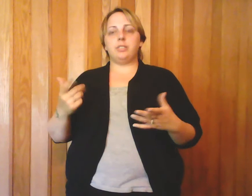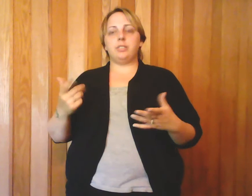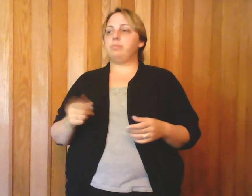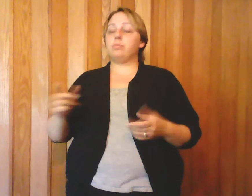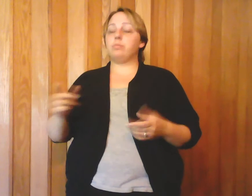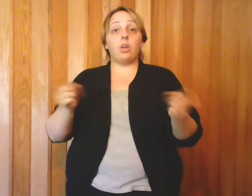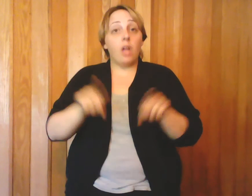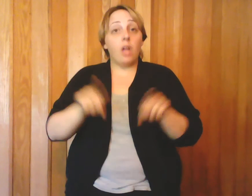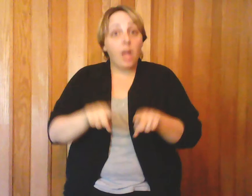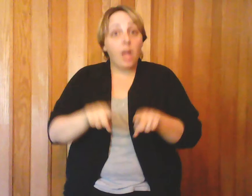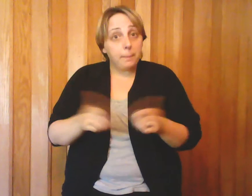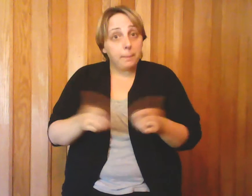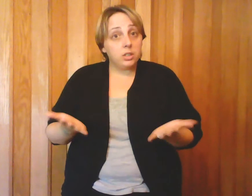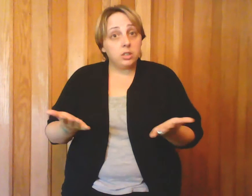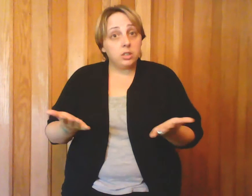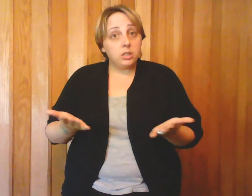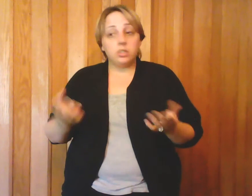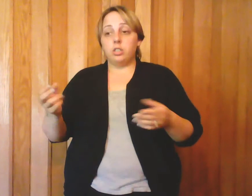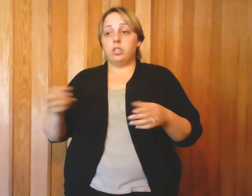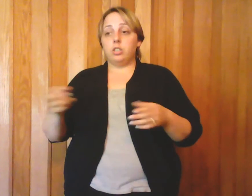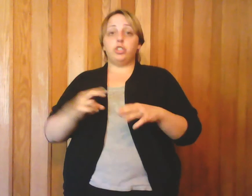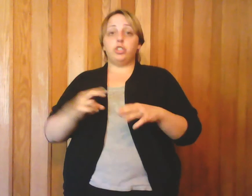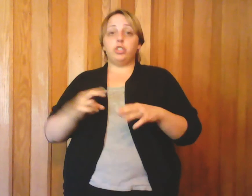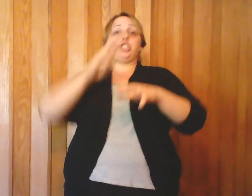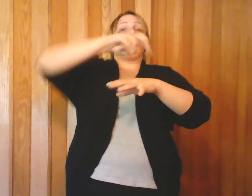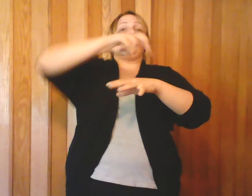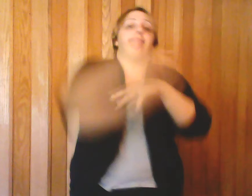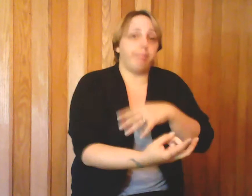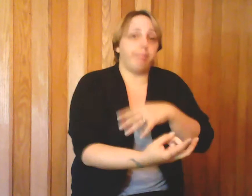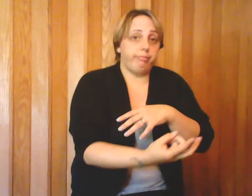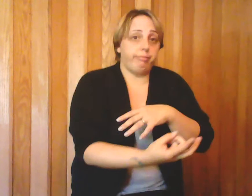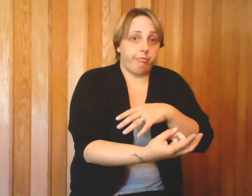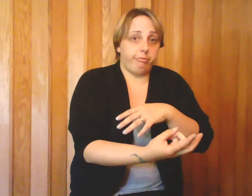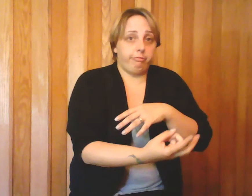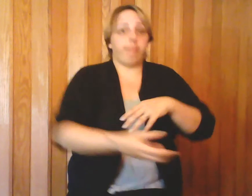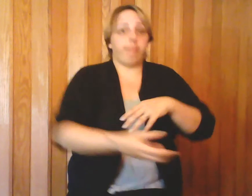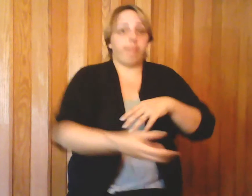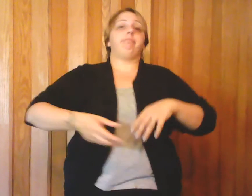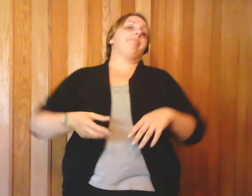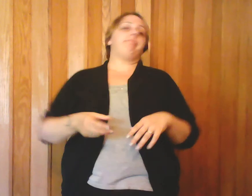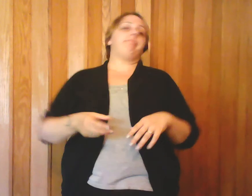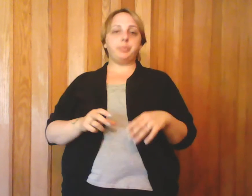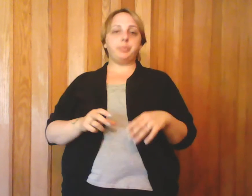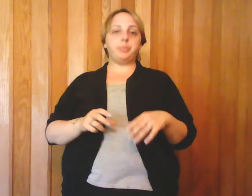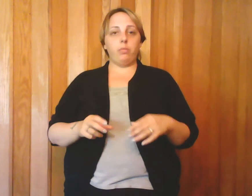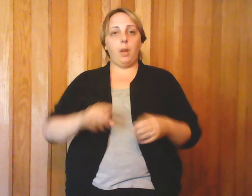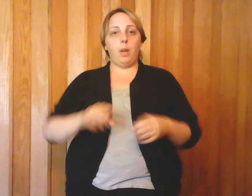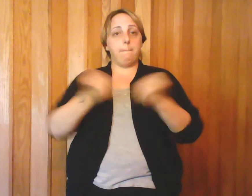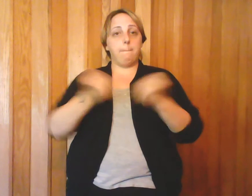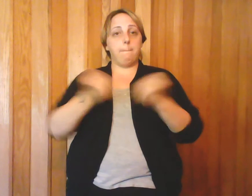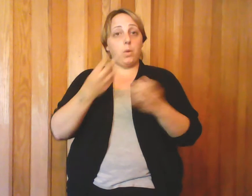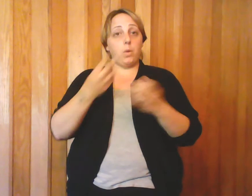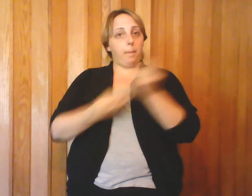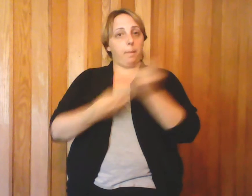later in life, and she got run over by a drunk driver in a truck. And she crawled off